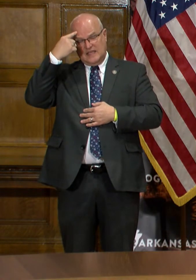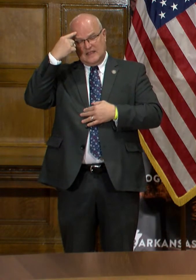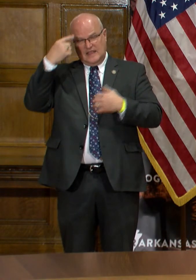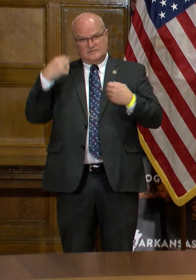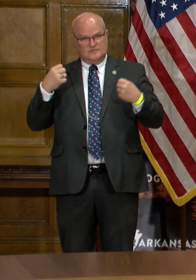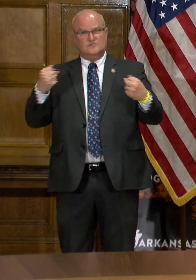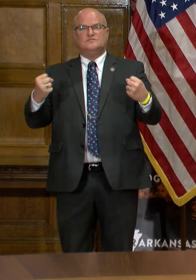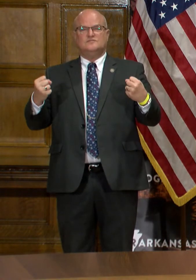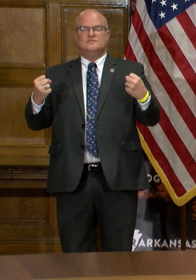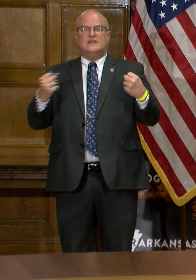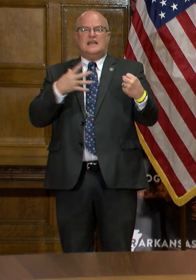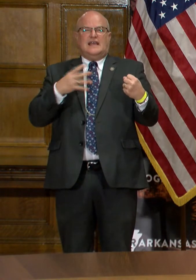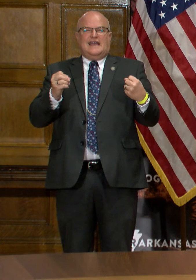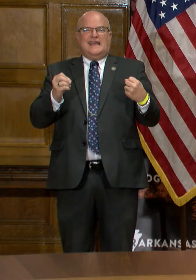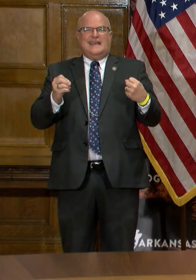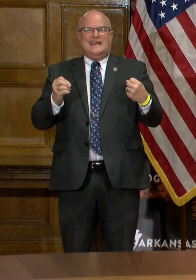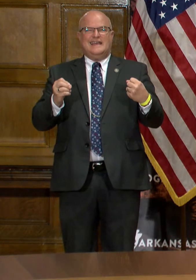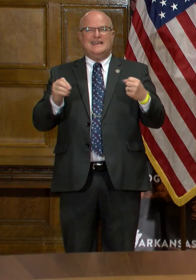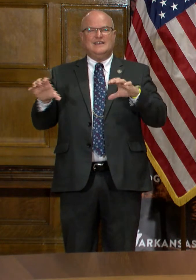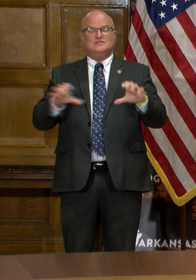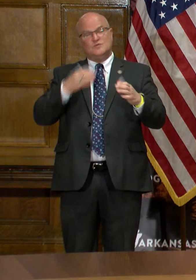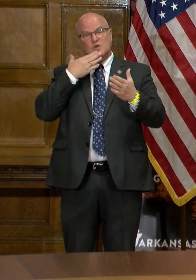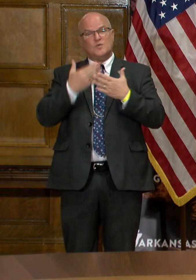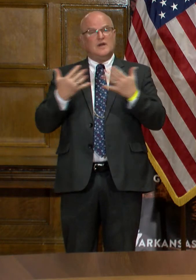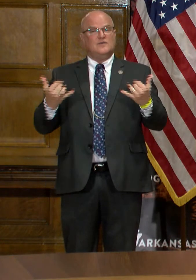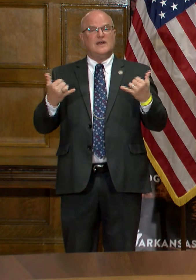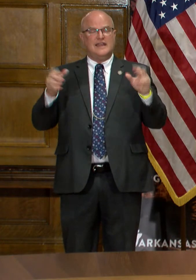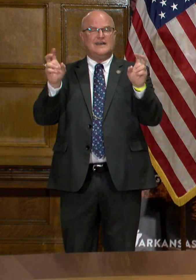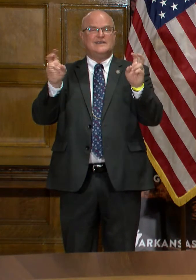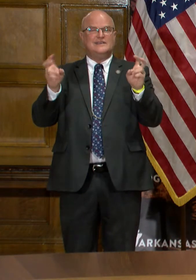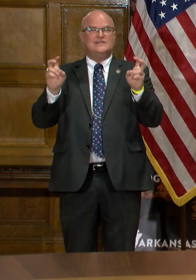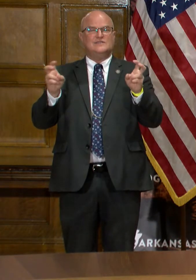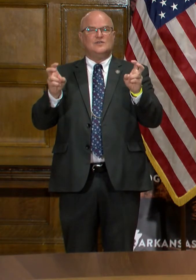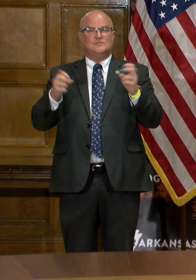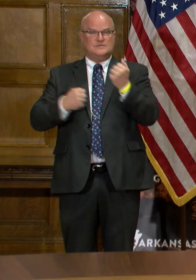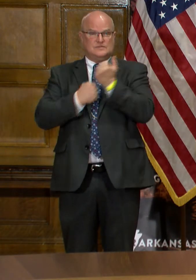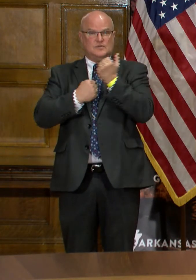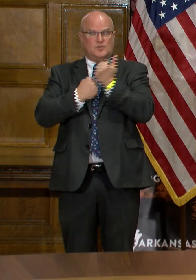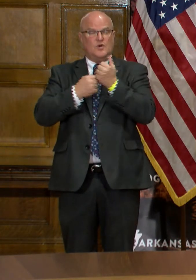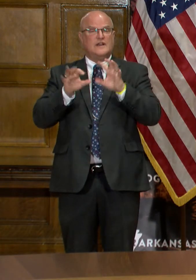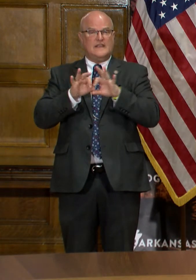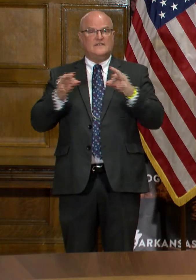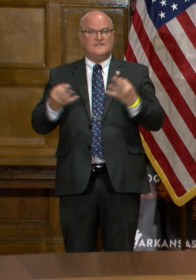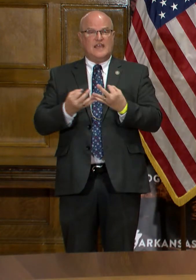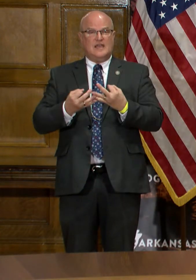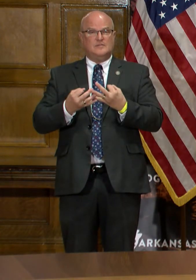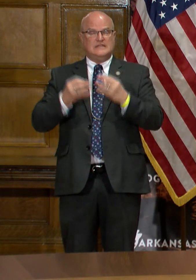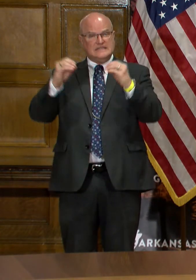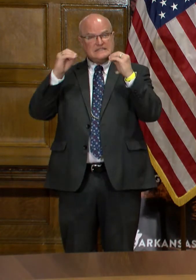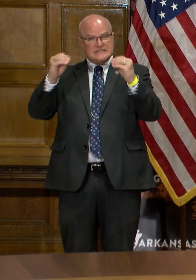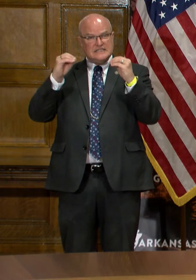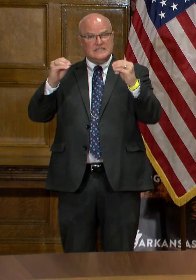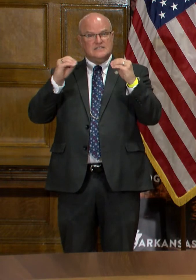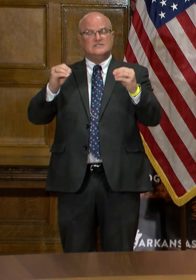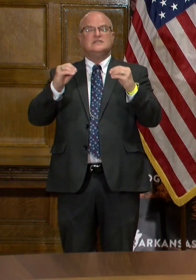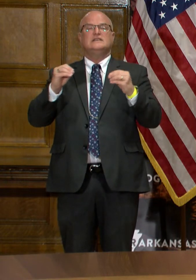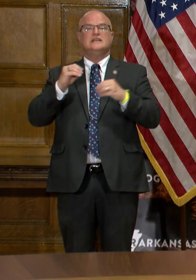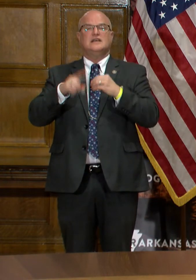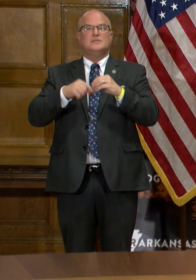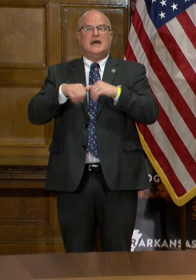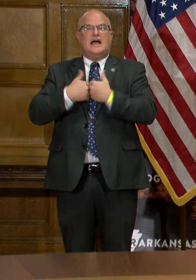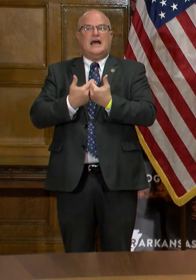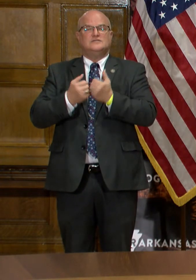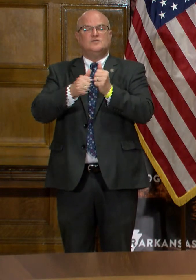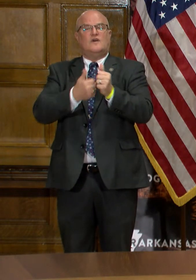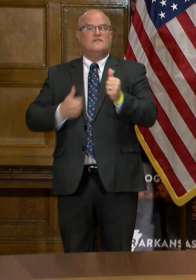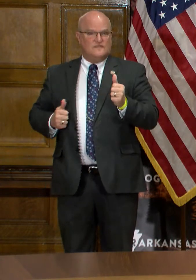rebounded and are really doing well in terms of supporting their family and education in terms of how